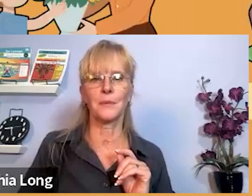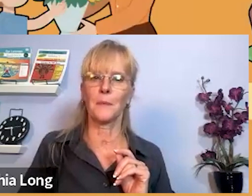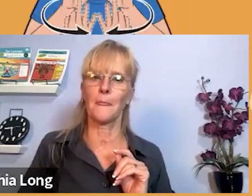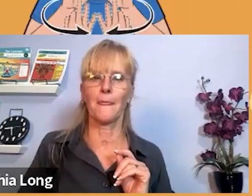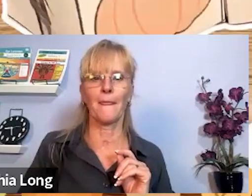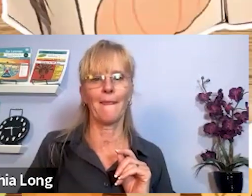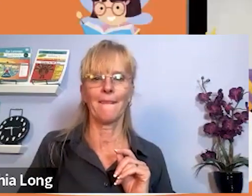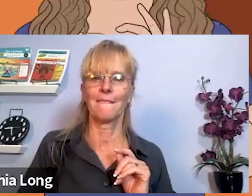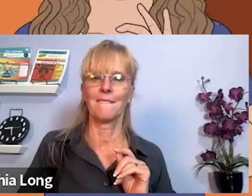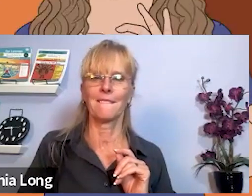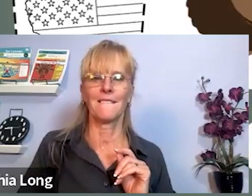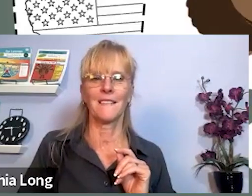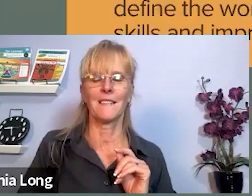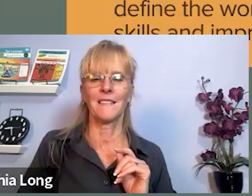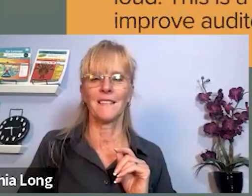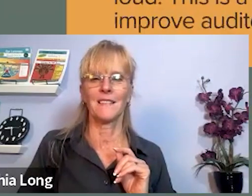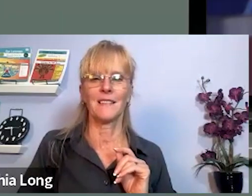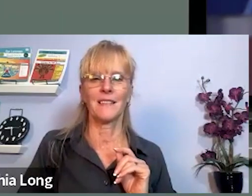boom, boom.